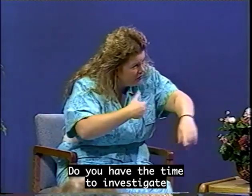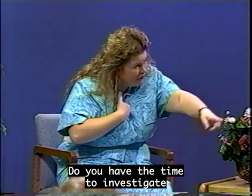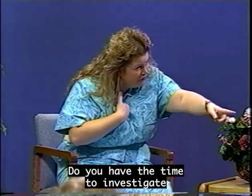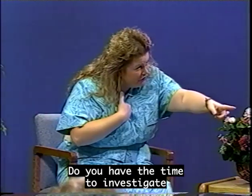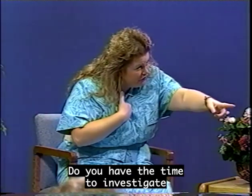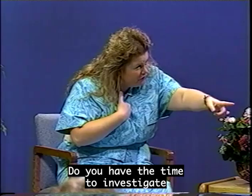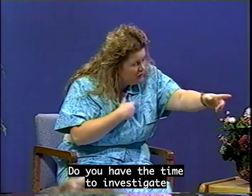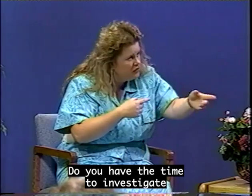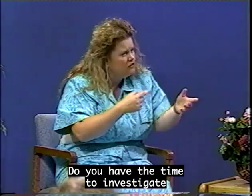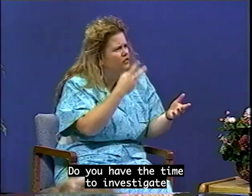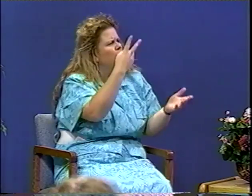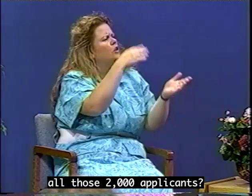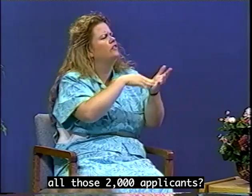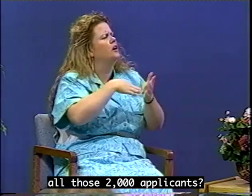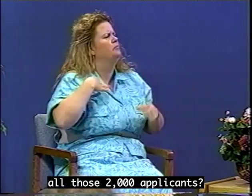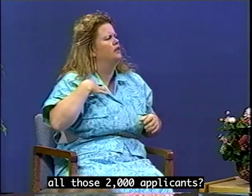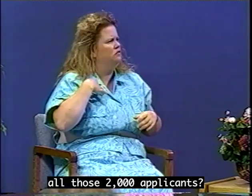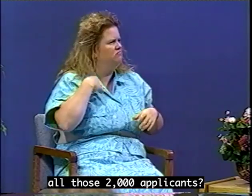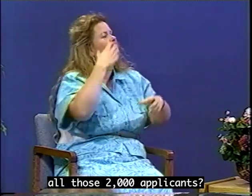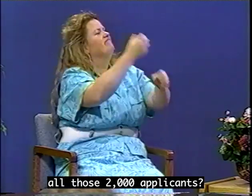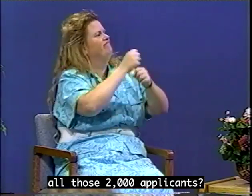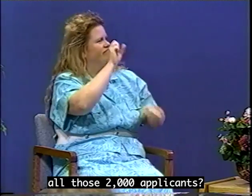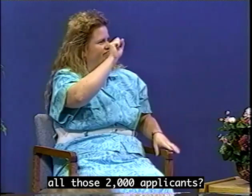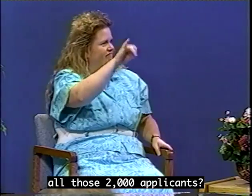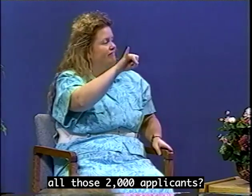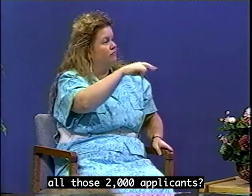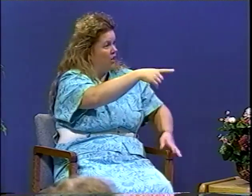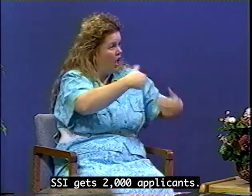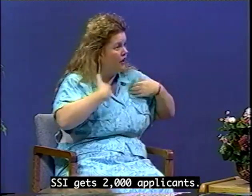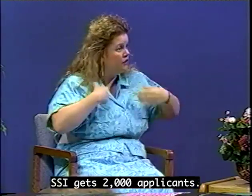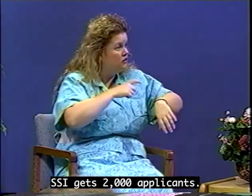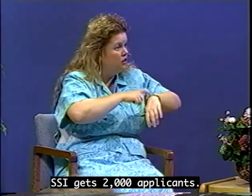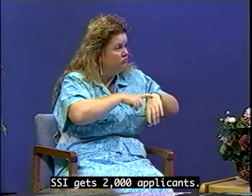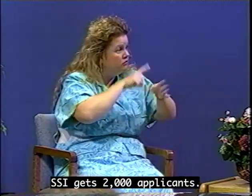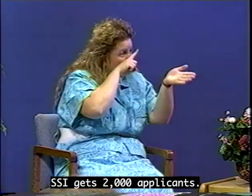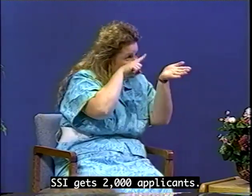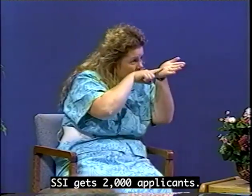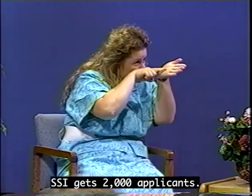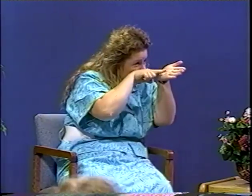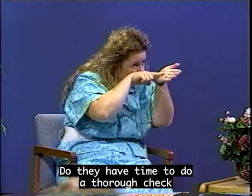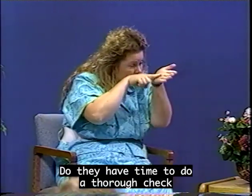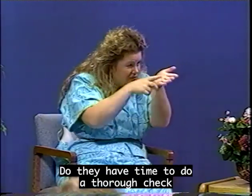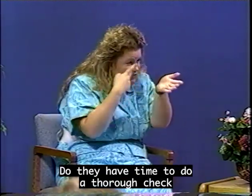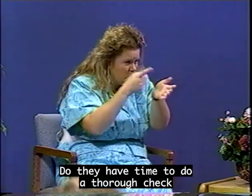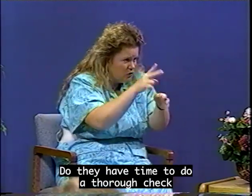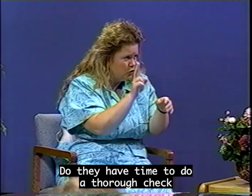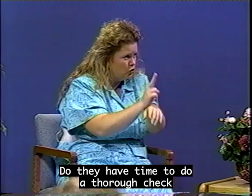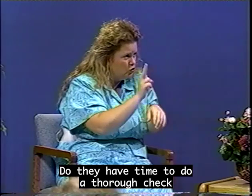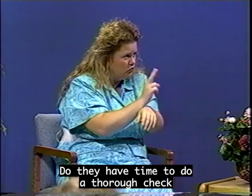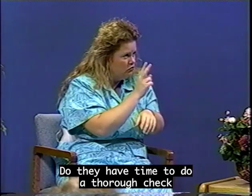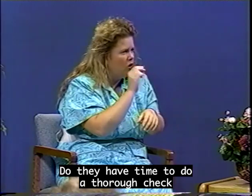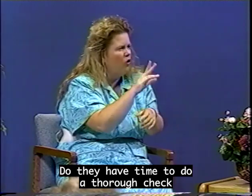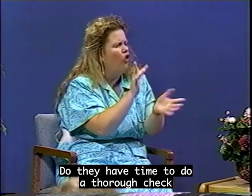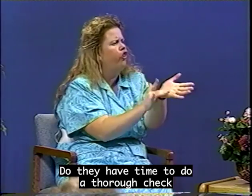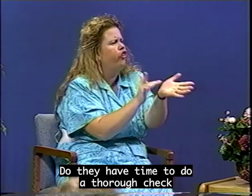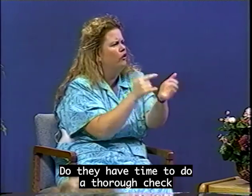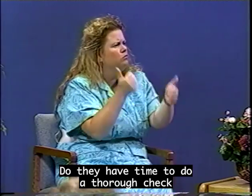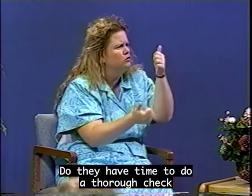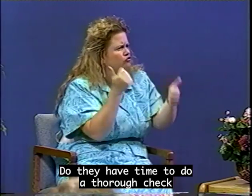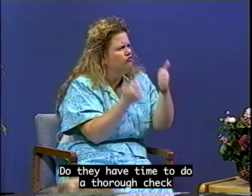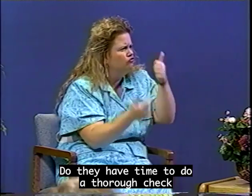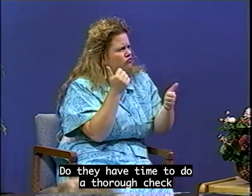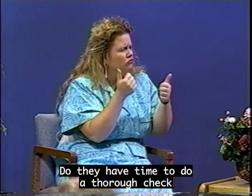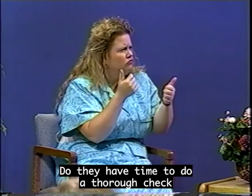2,000. Do you have the time to investigate all those? 2,000 applicants. SSI gets 2,000 applicants. Do they have time